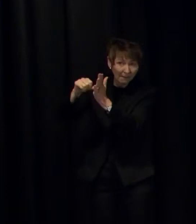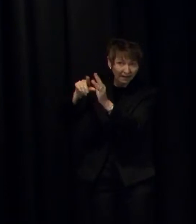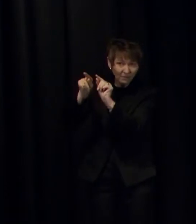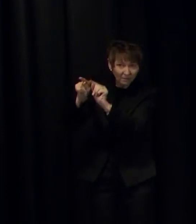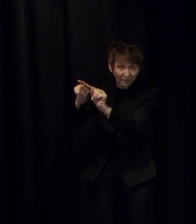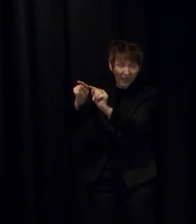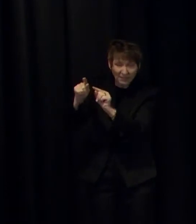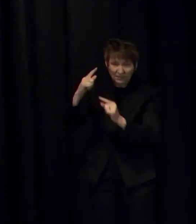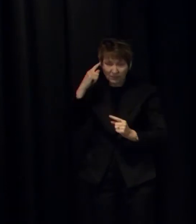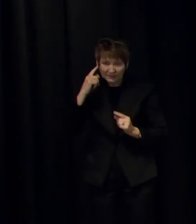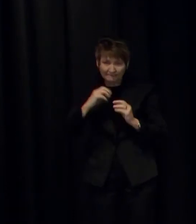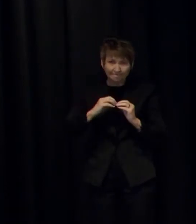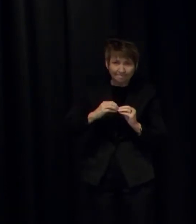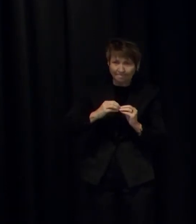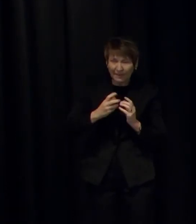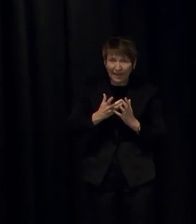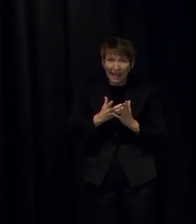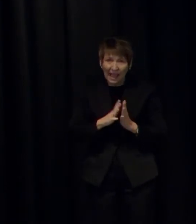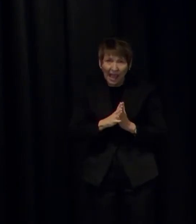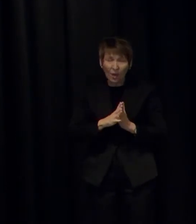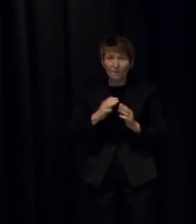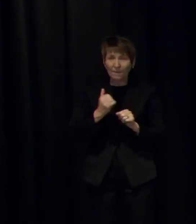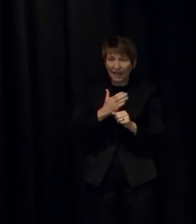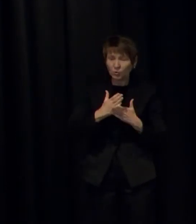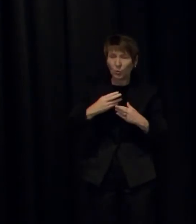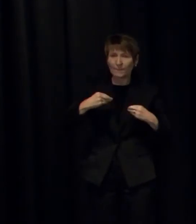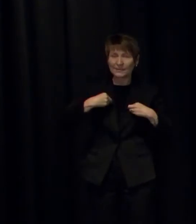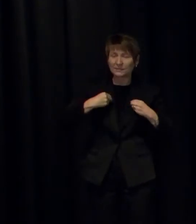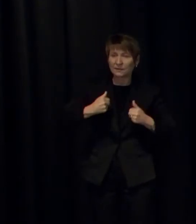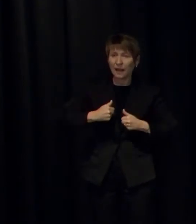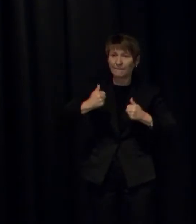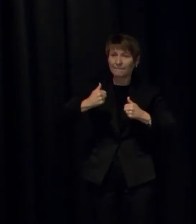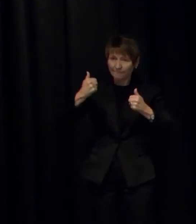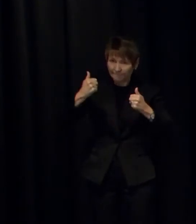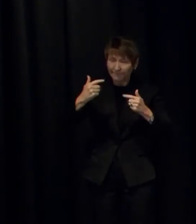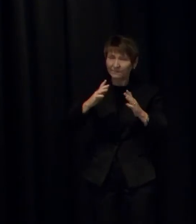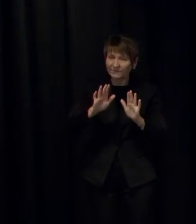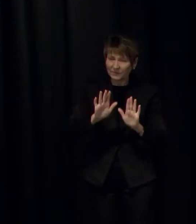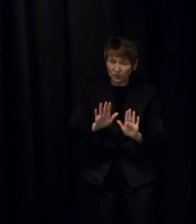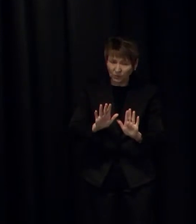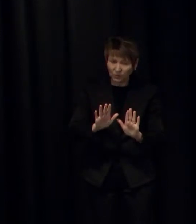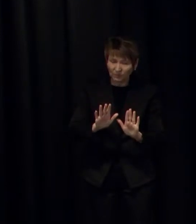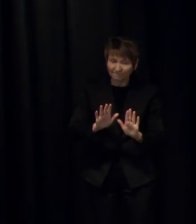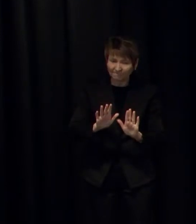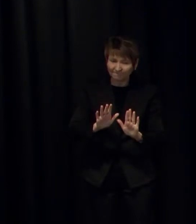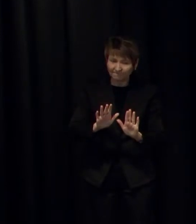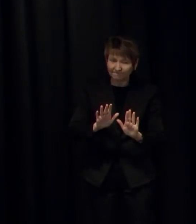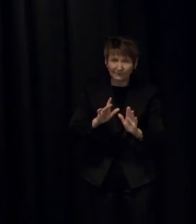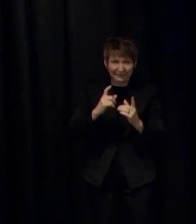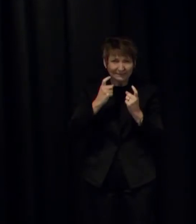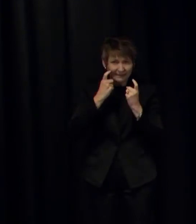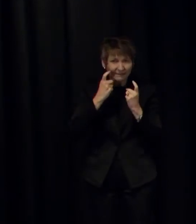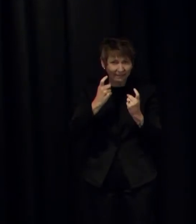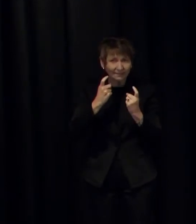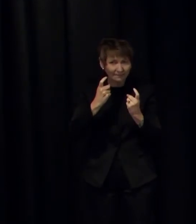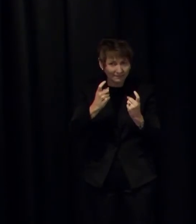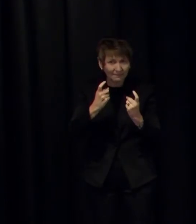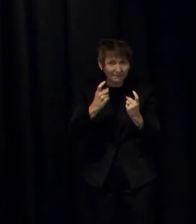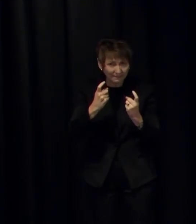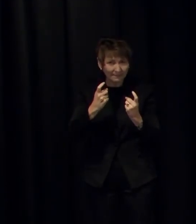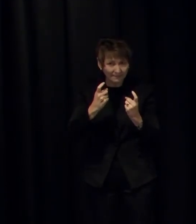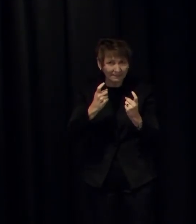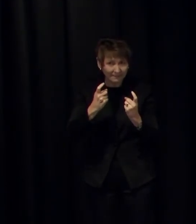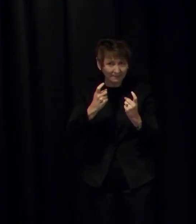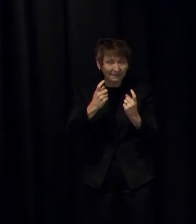certain areas, but you also wouldn't want to starve other areas of the fuel that they need, and that comes